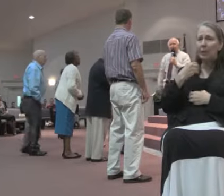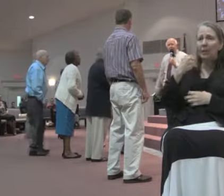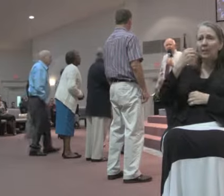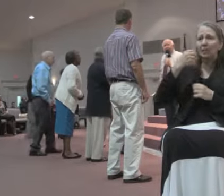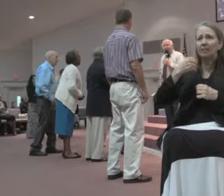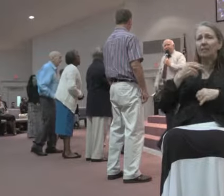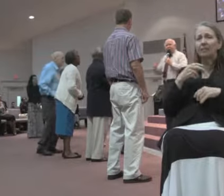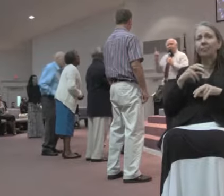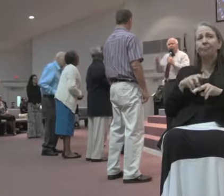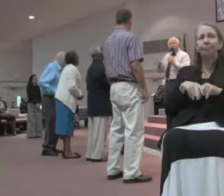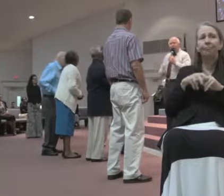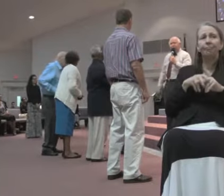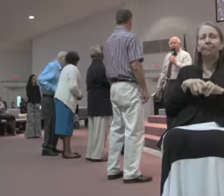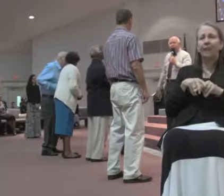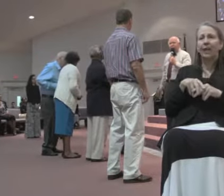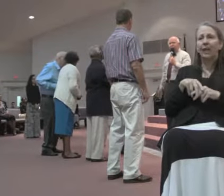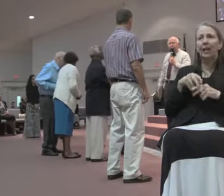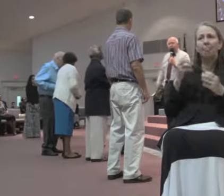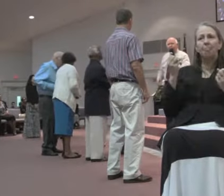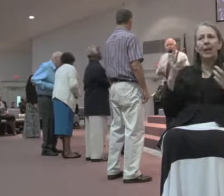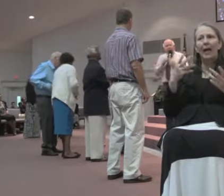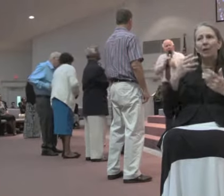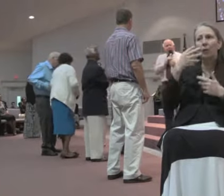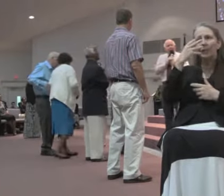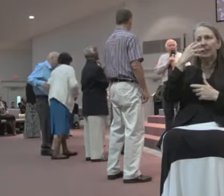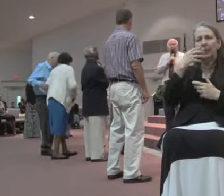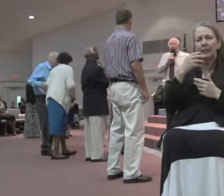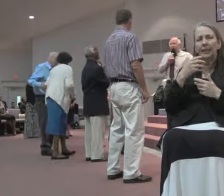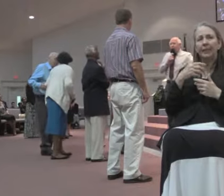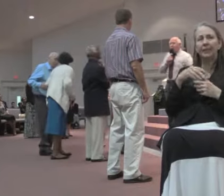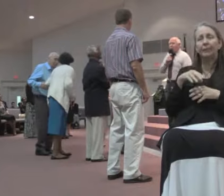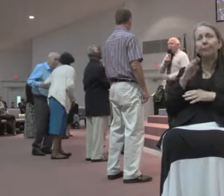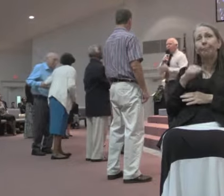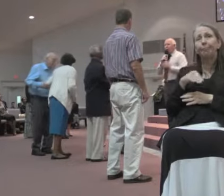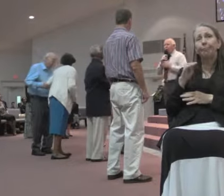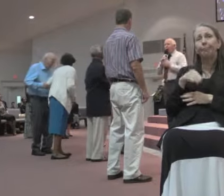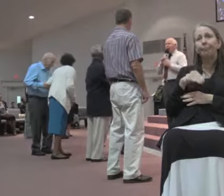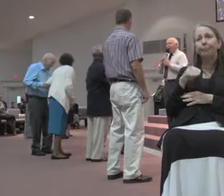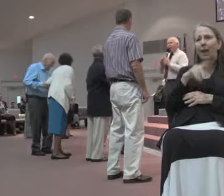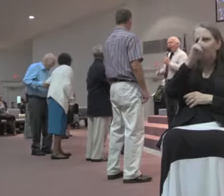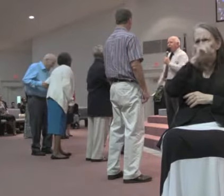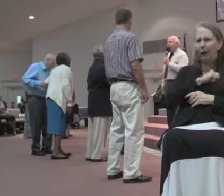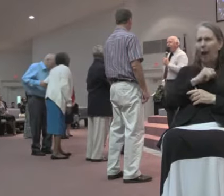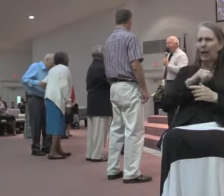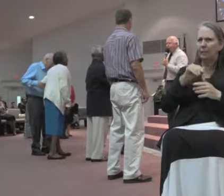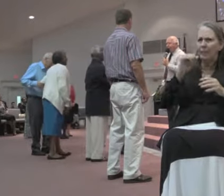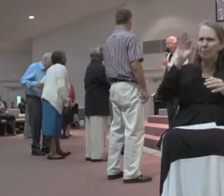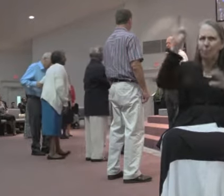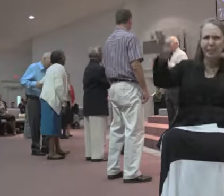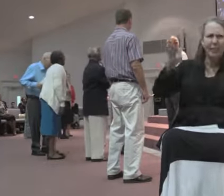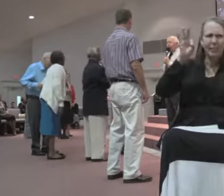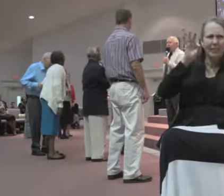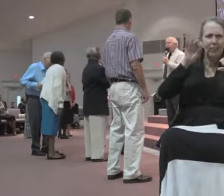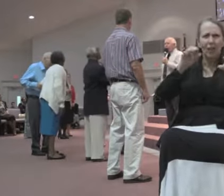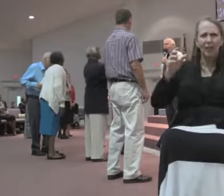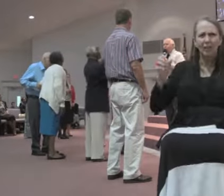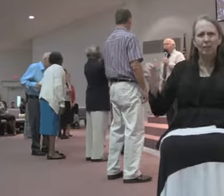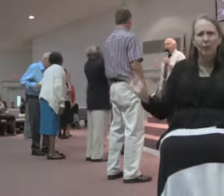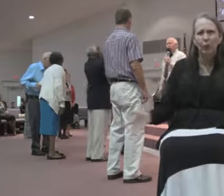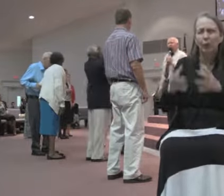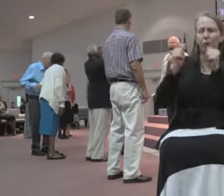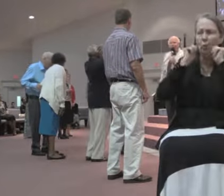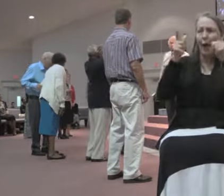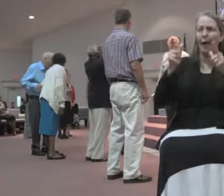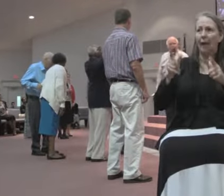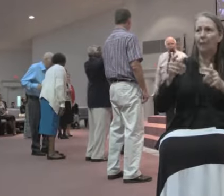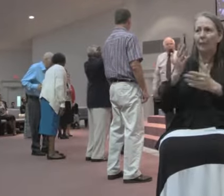slumbering. They all slept and slumbered. Brother Arnold has done a wonderful job of waking you up. And there are those of you